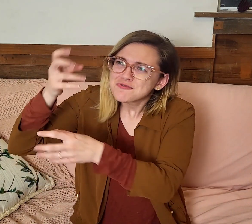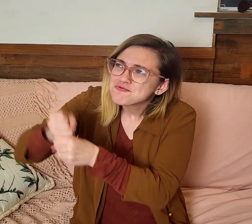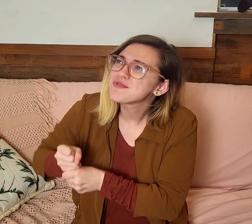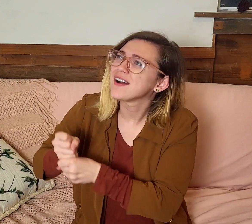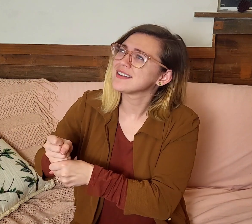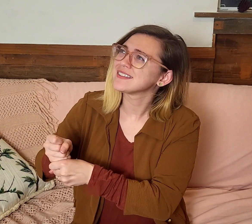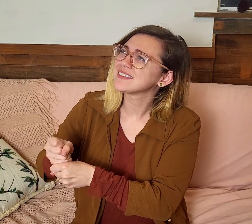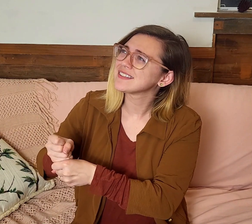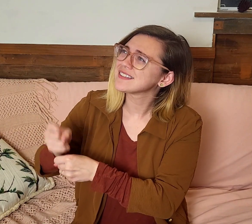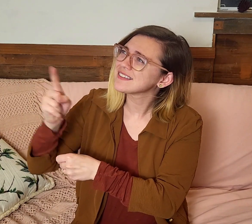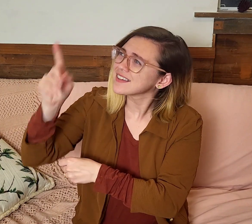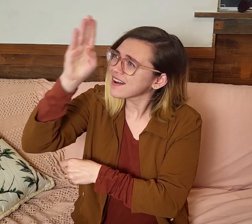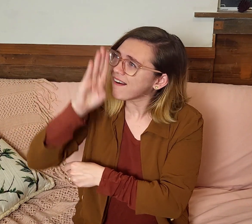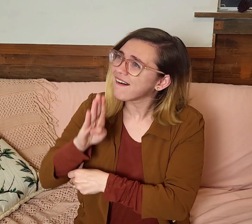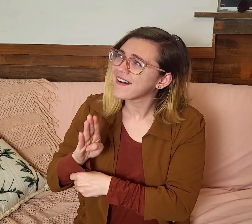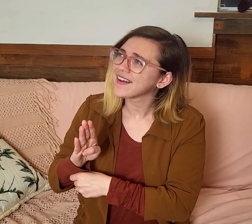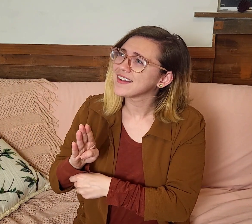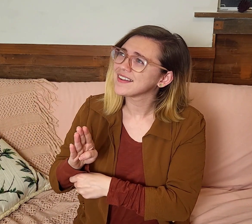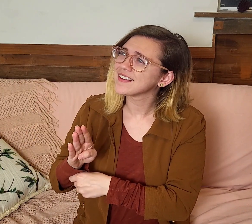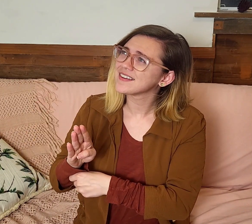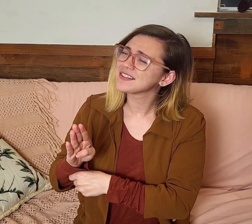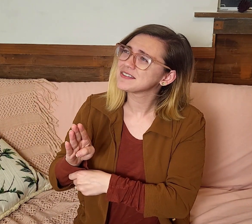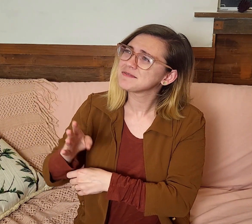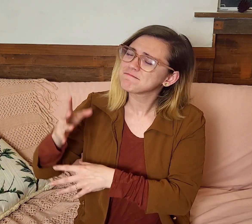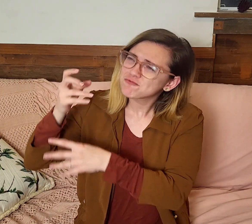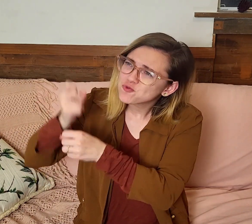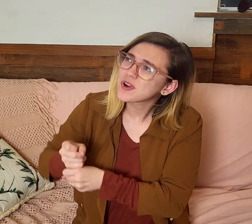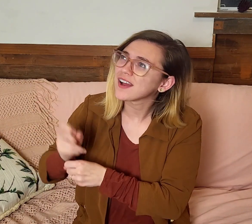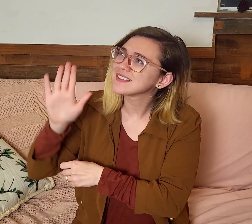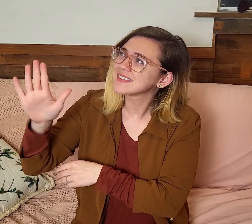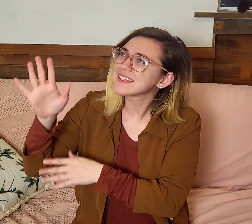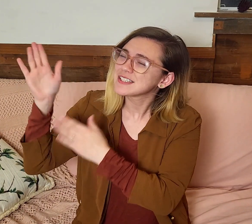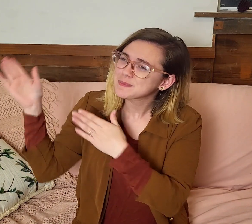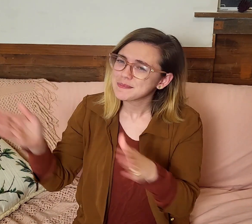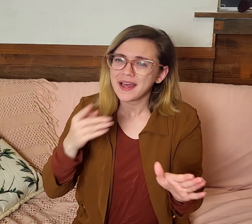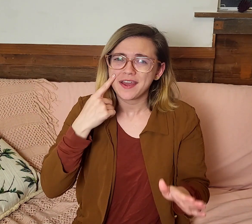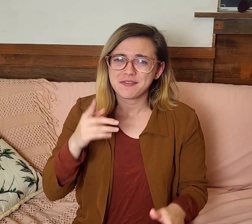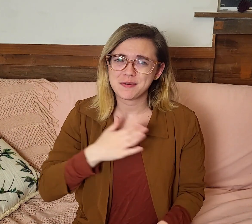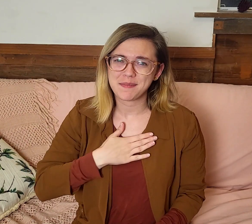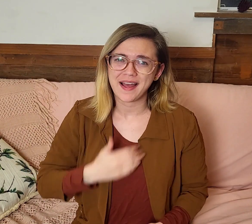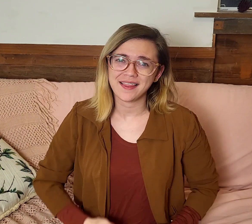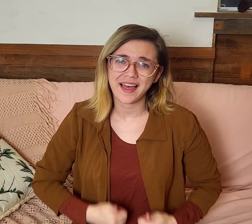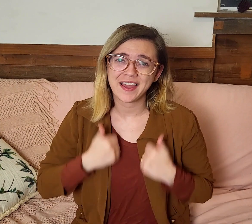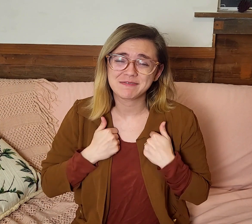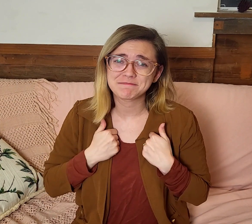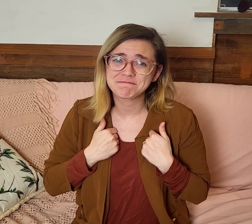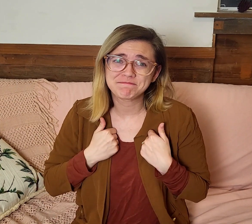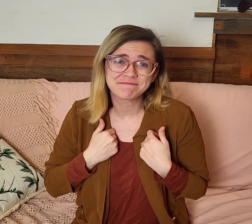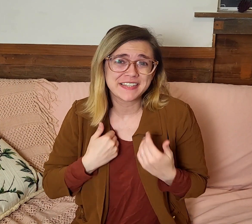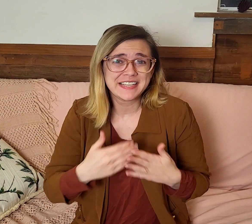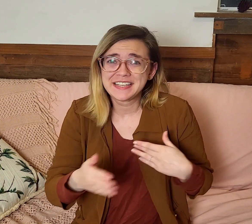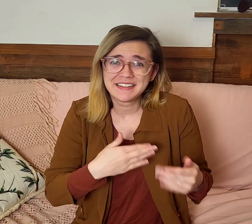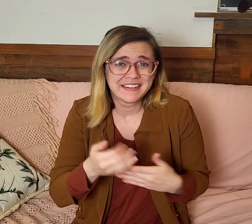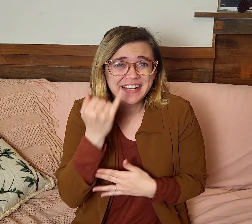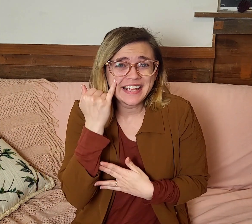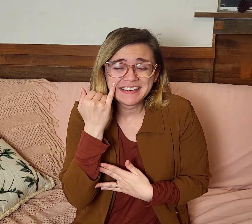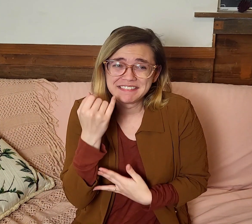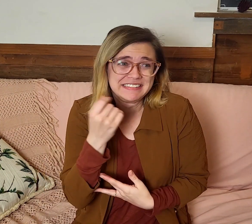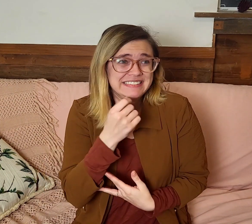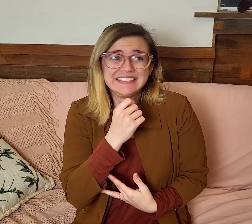to trust in God and trust in his plan for my life, even though